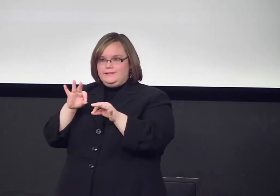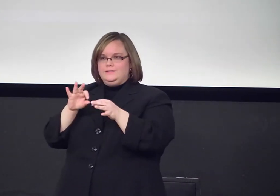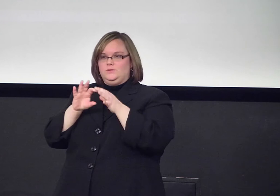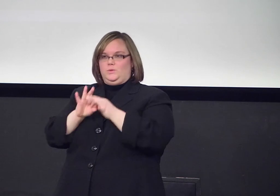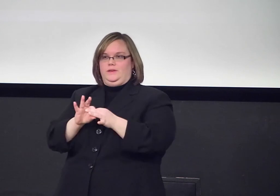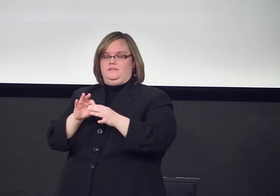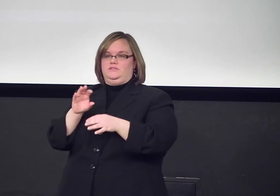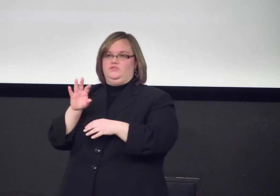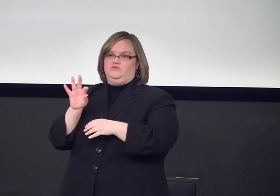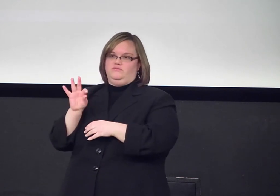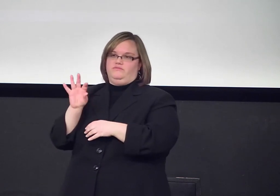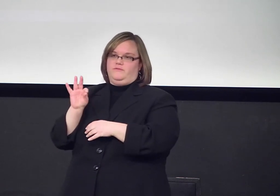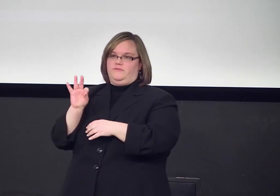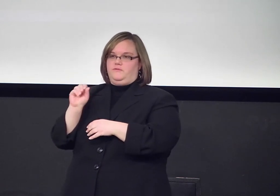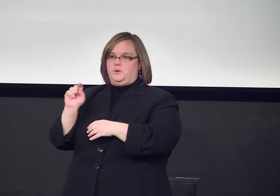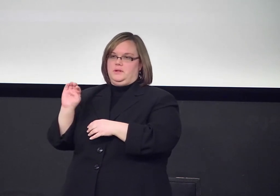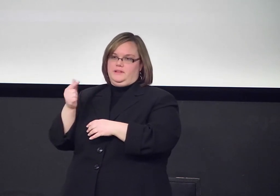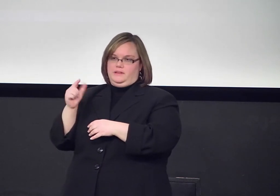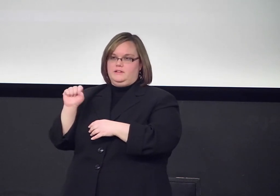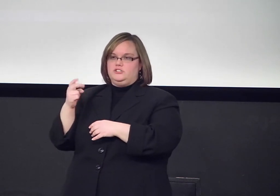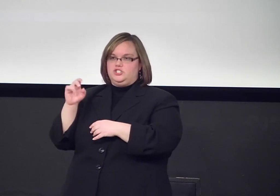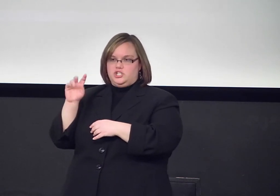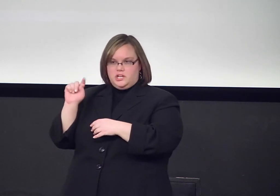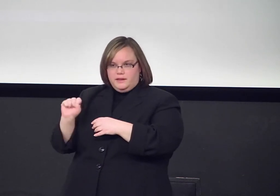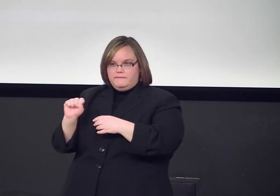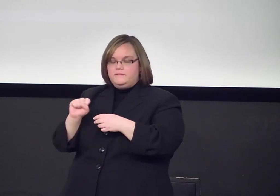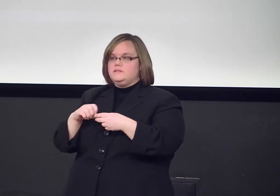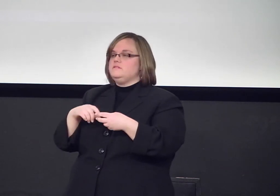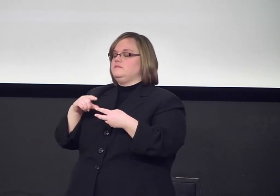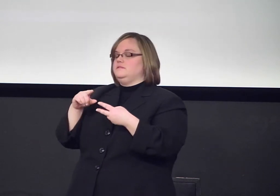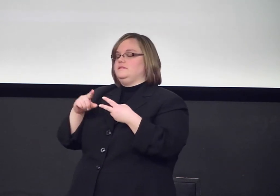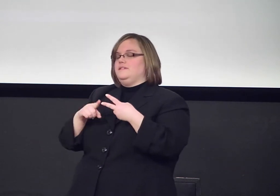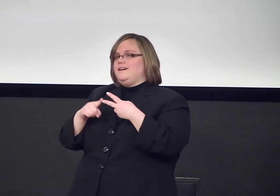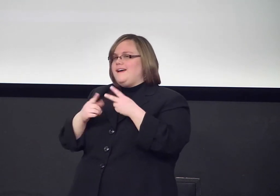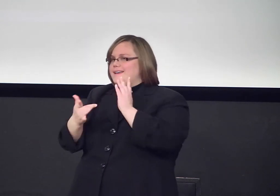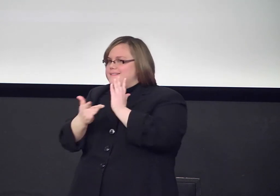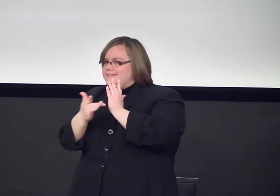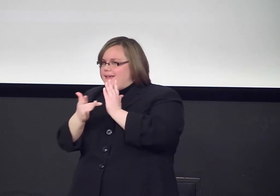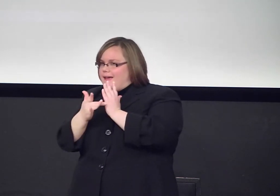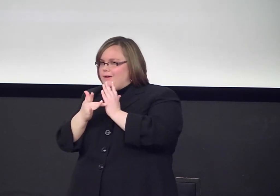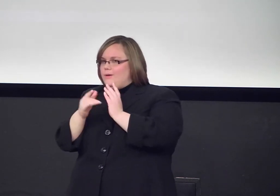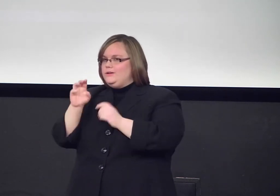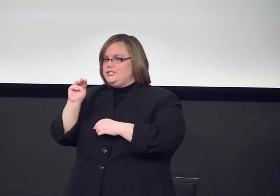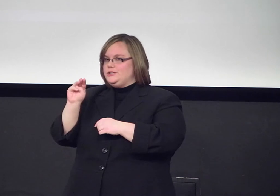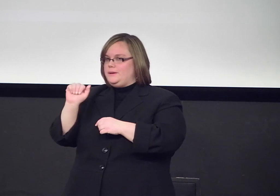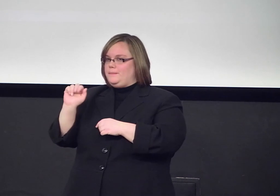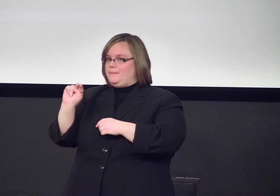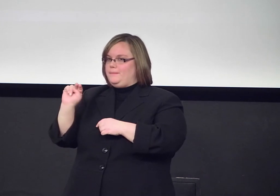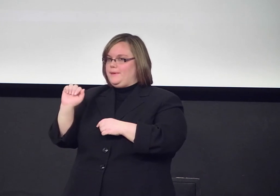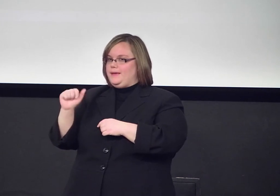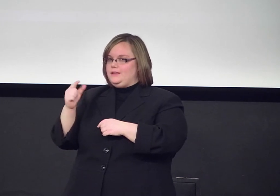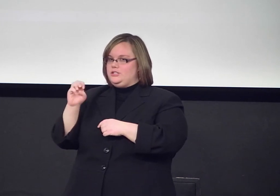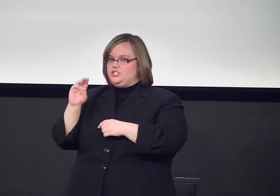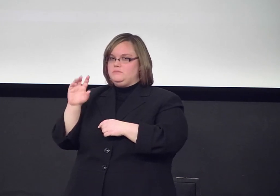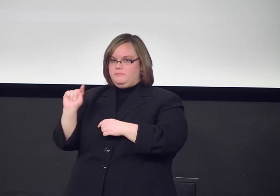So as I mentioned, I added two new categories related to footing shifts. The second one is technology